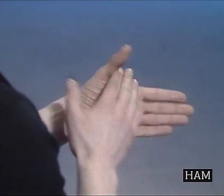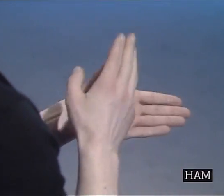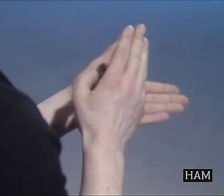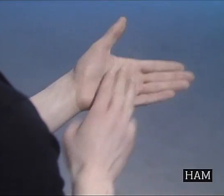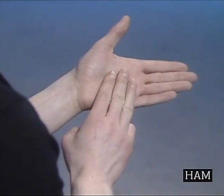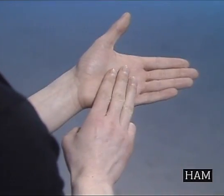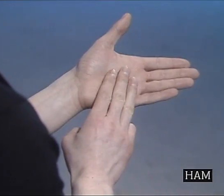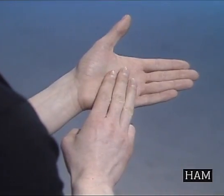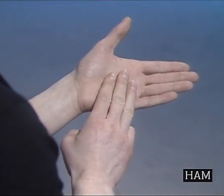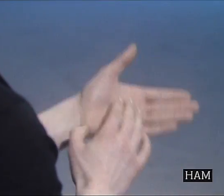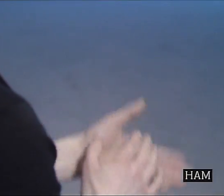Ham.